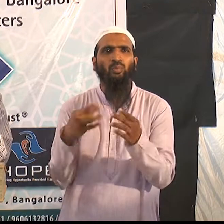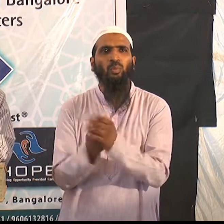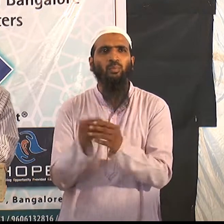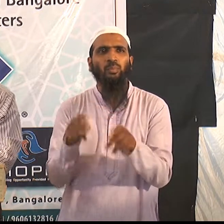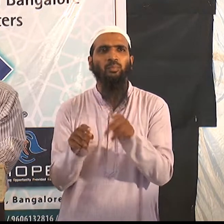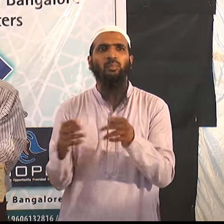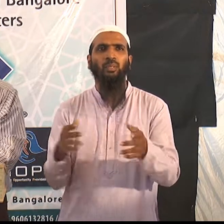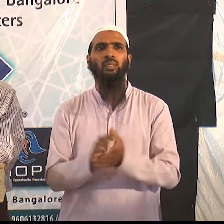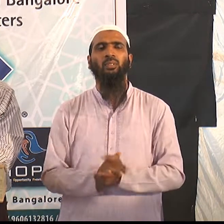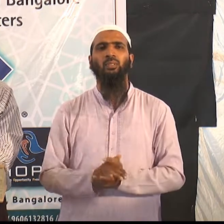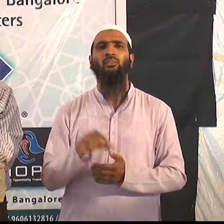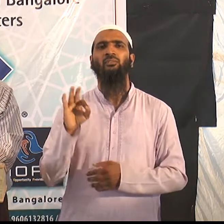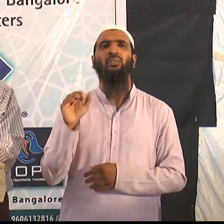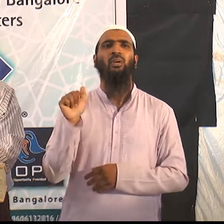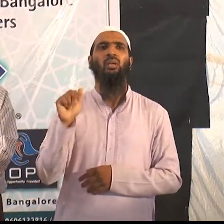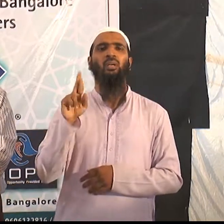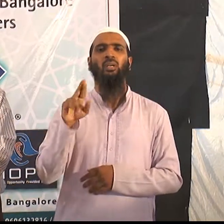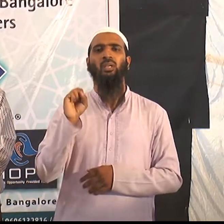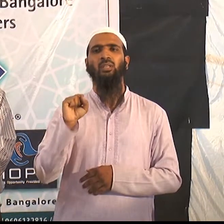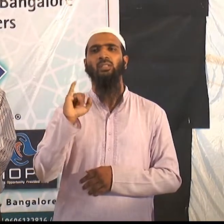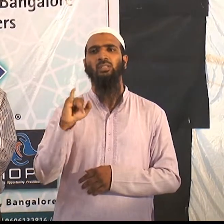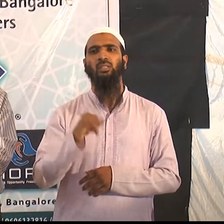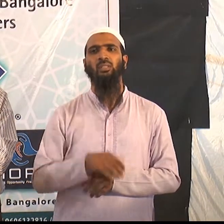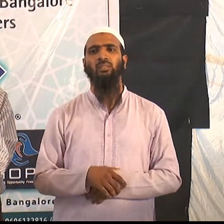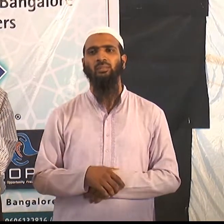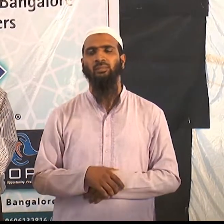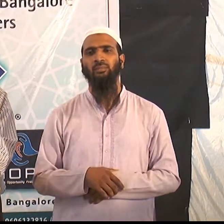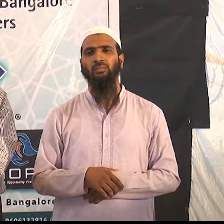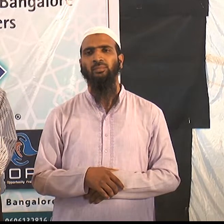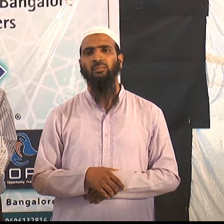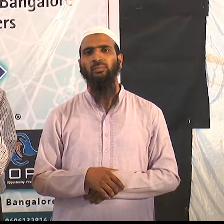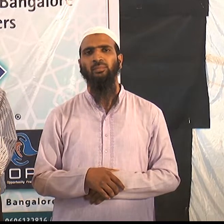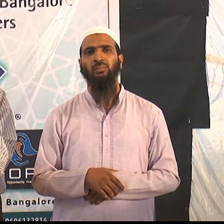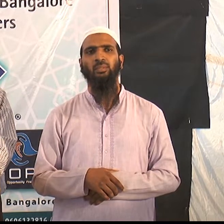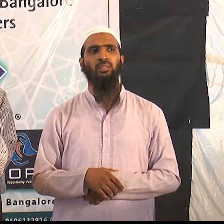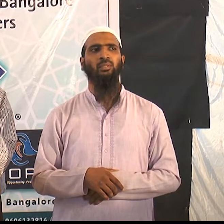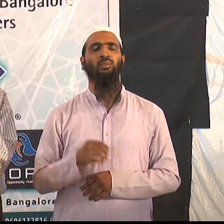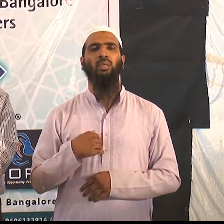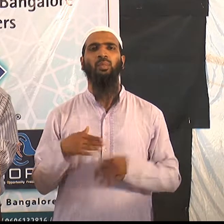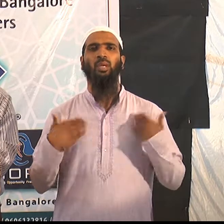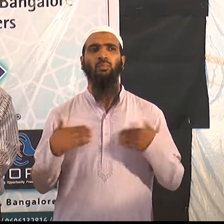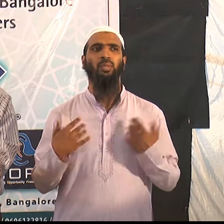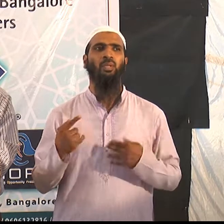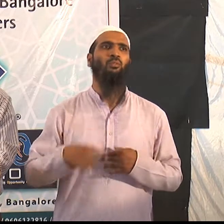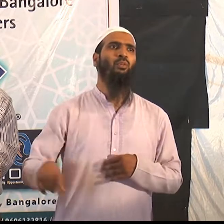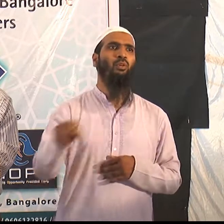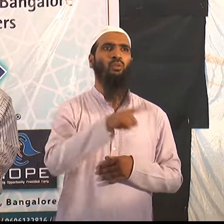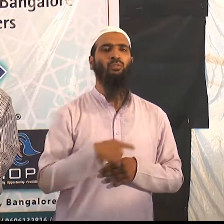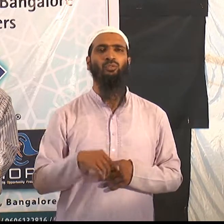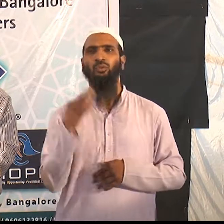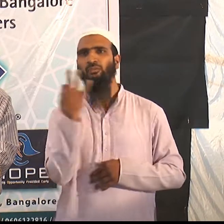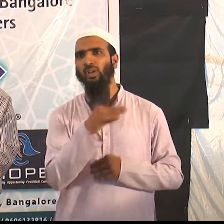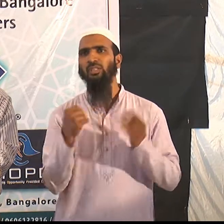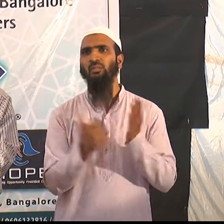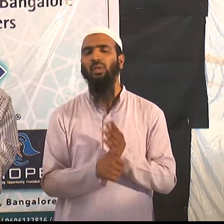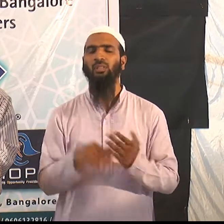on their behalf and my own behalf, I've come to wish you a very blessed Ramzan Rozas